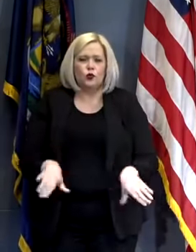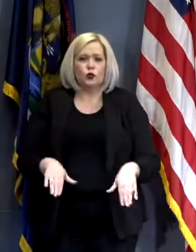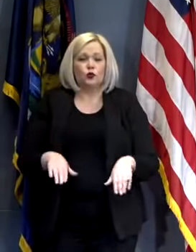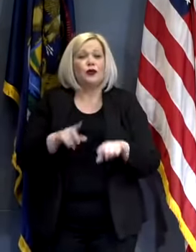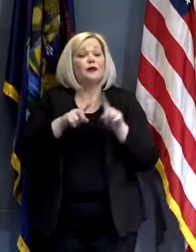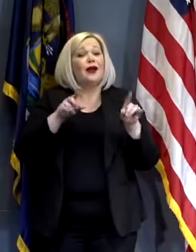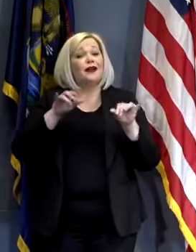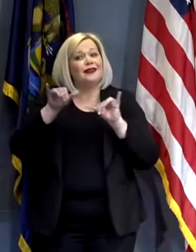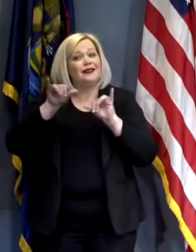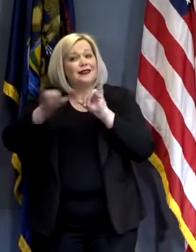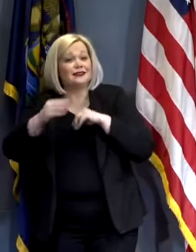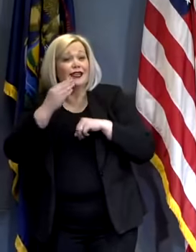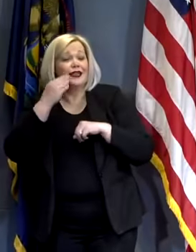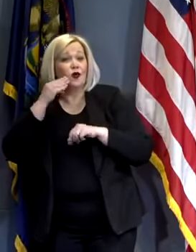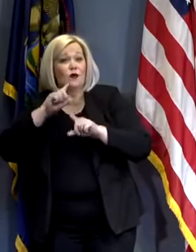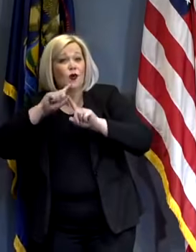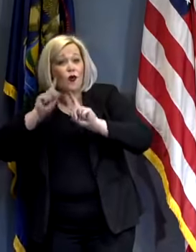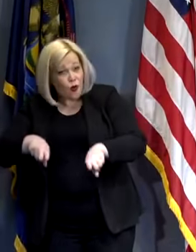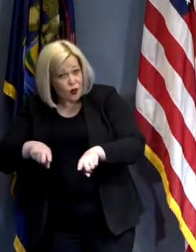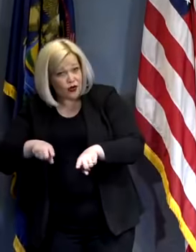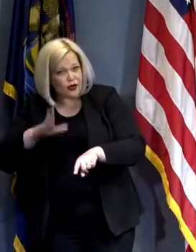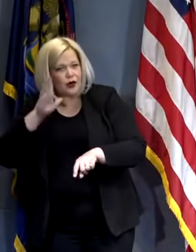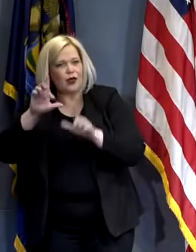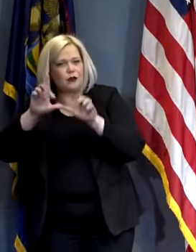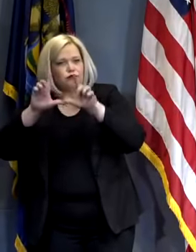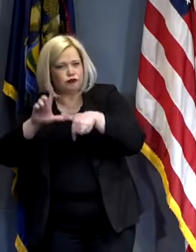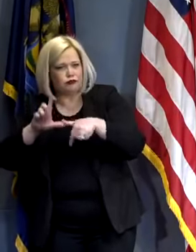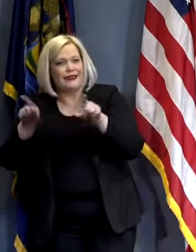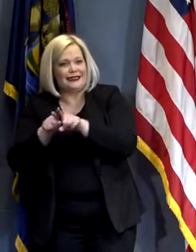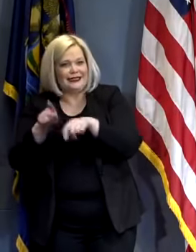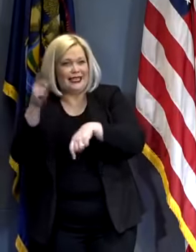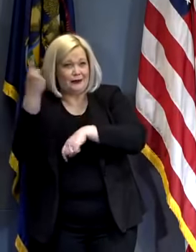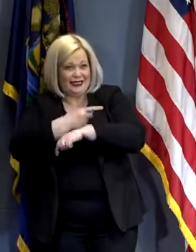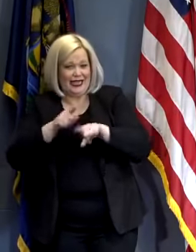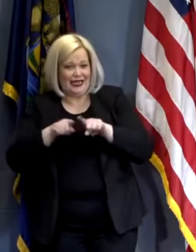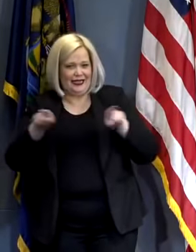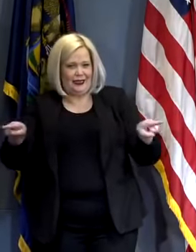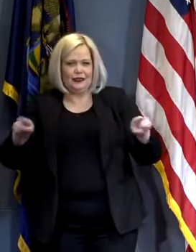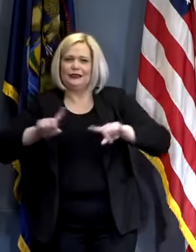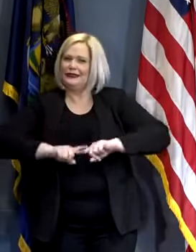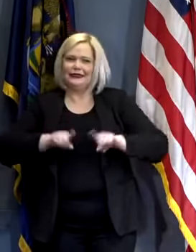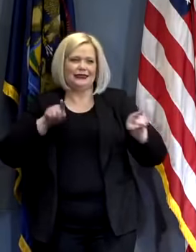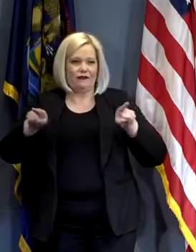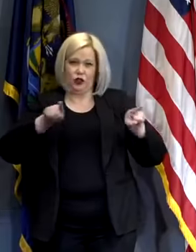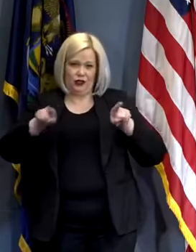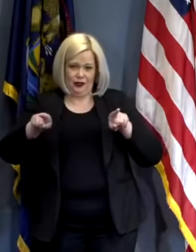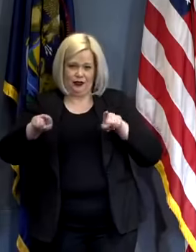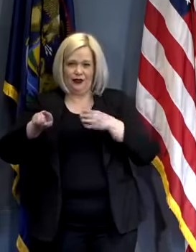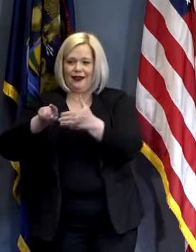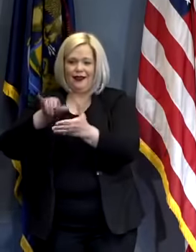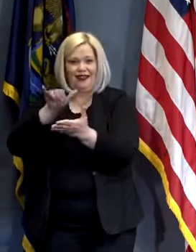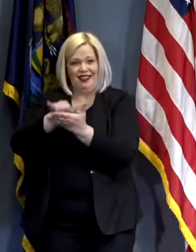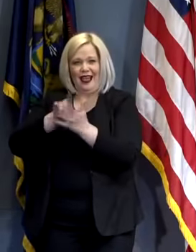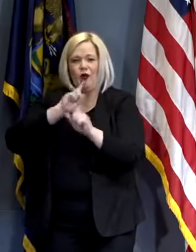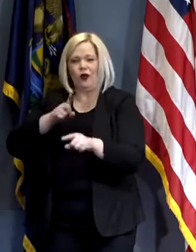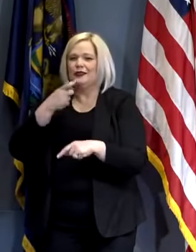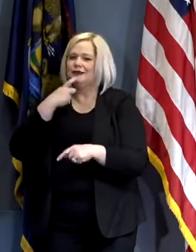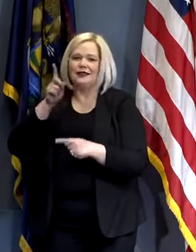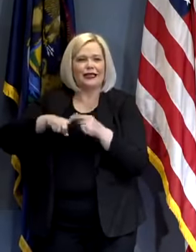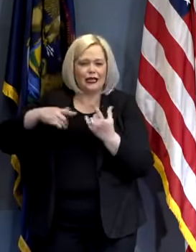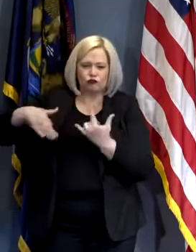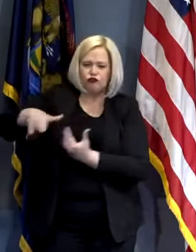stay-home order, which now expires on that same date, is very different. That is the order to not engage in certain